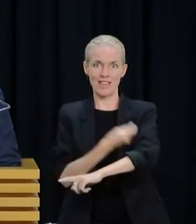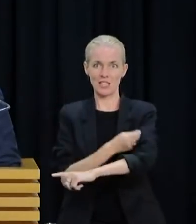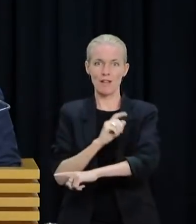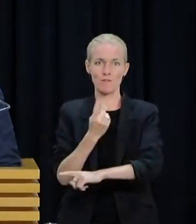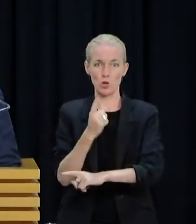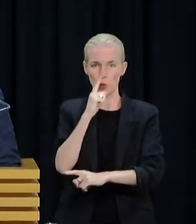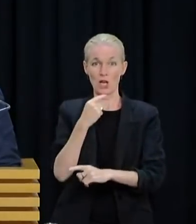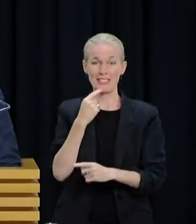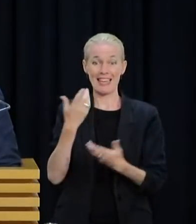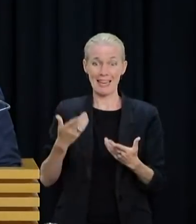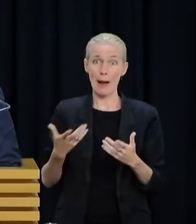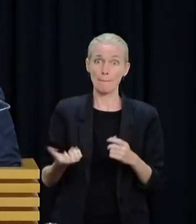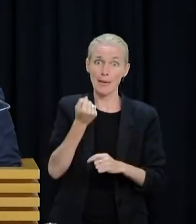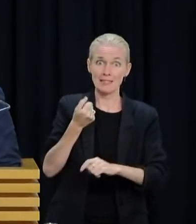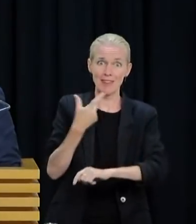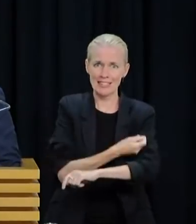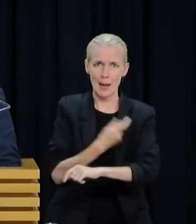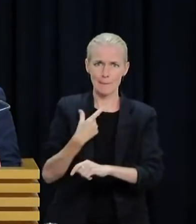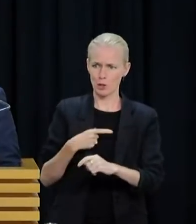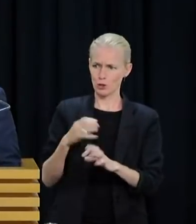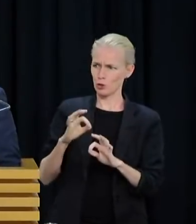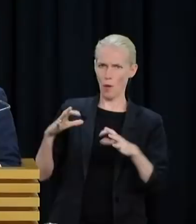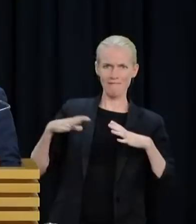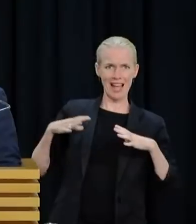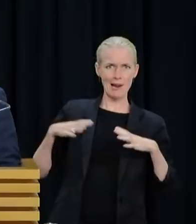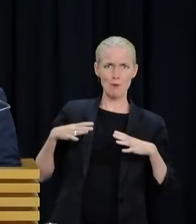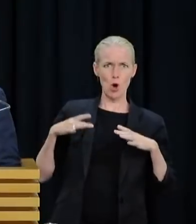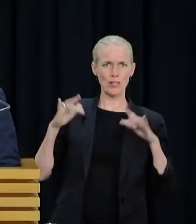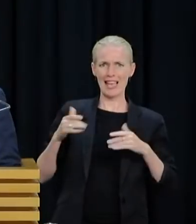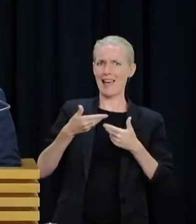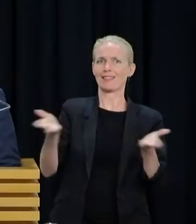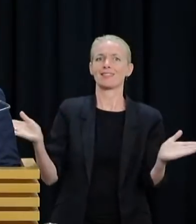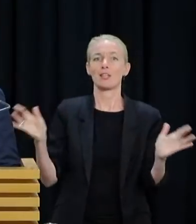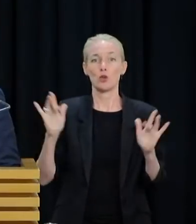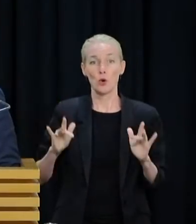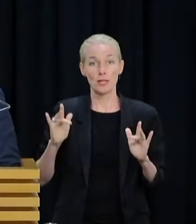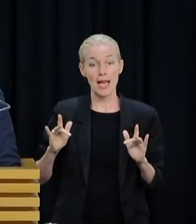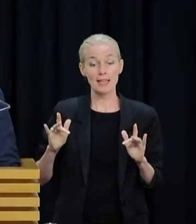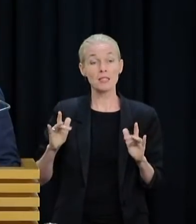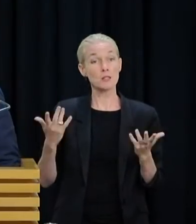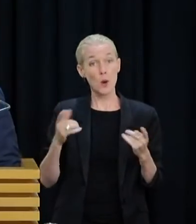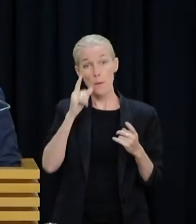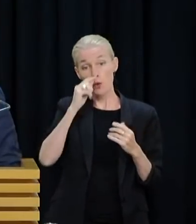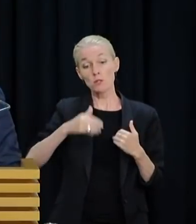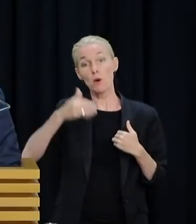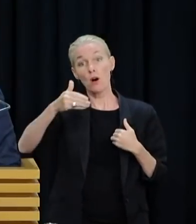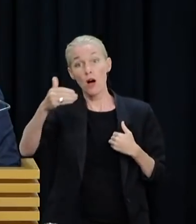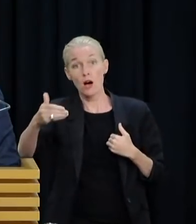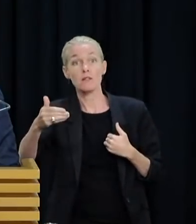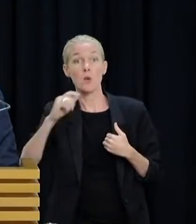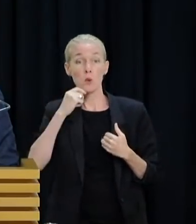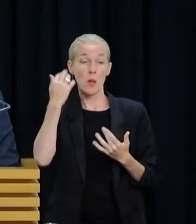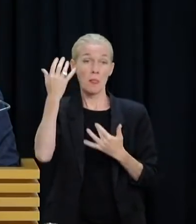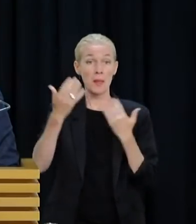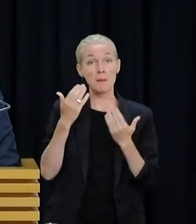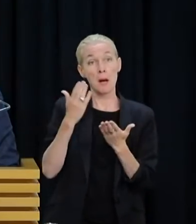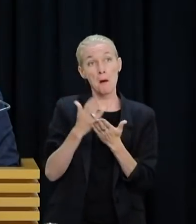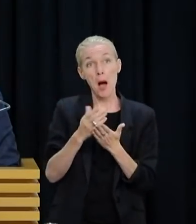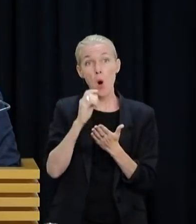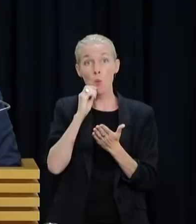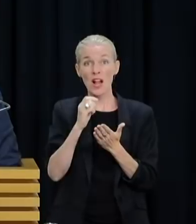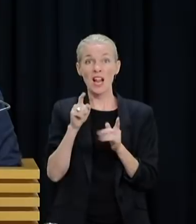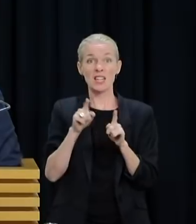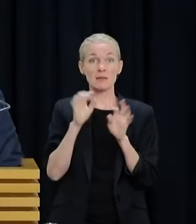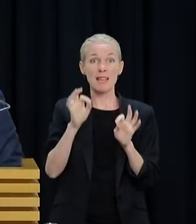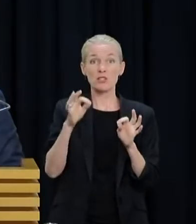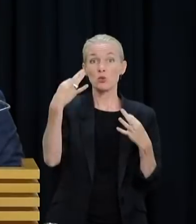certainly not at that point now, but when we're, at a future point, when we're at that point, we'll give that the consideration and make decisions on